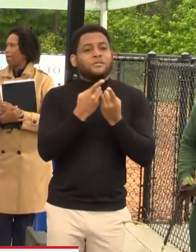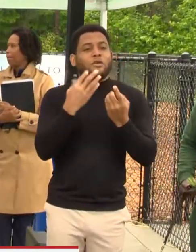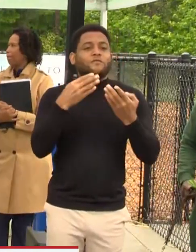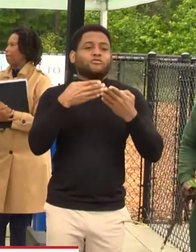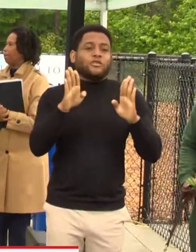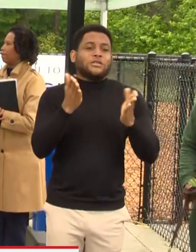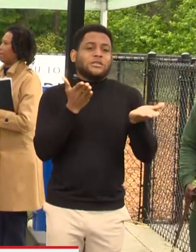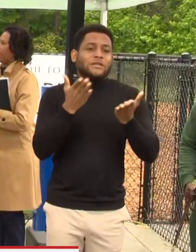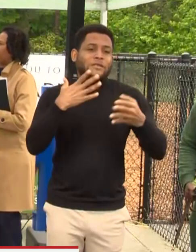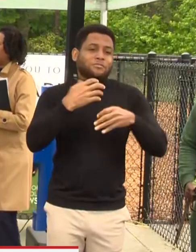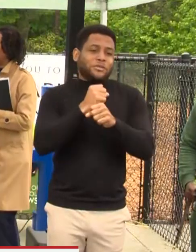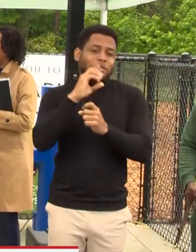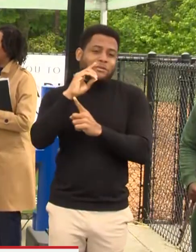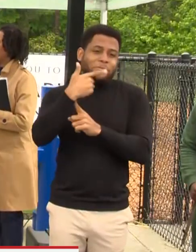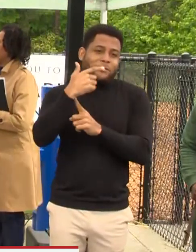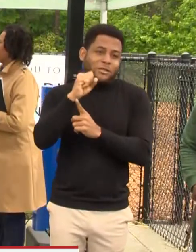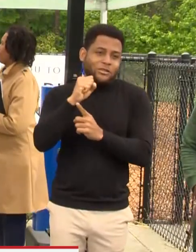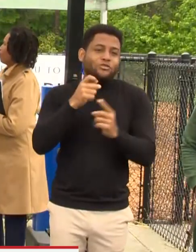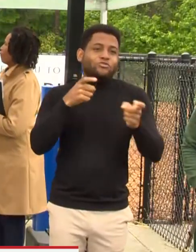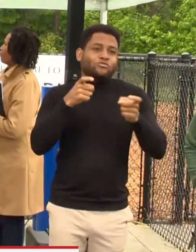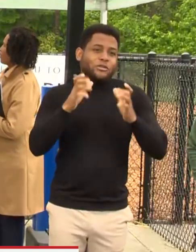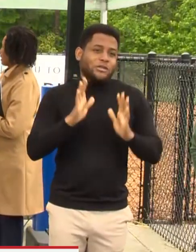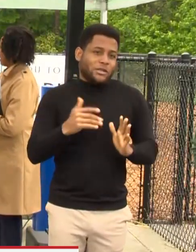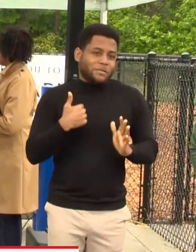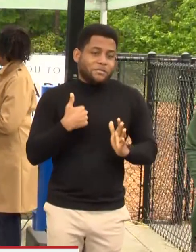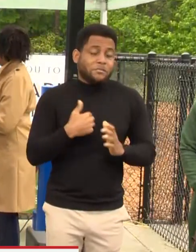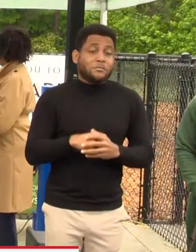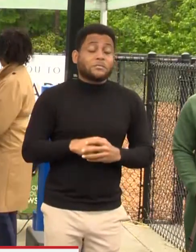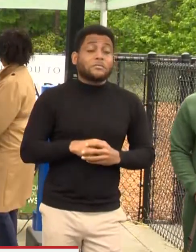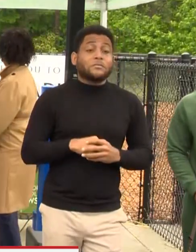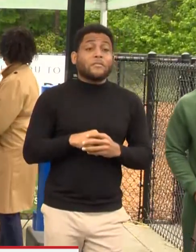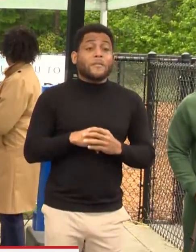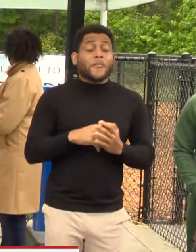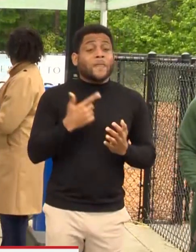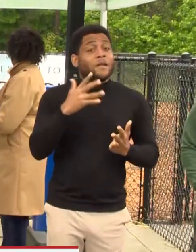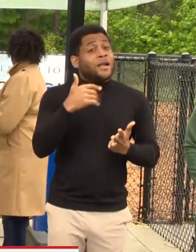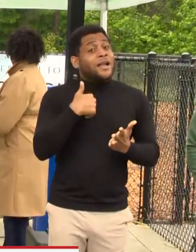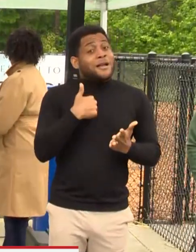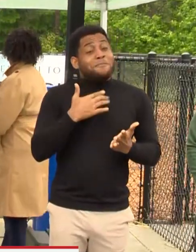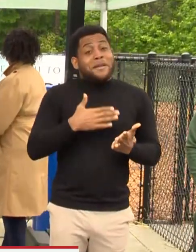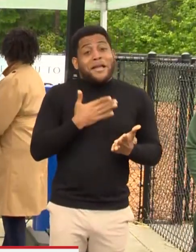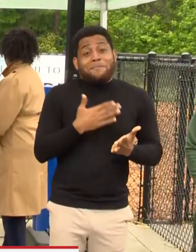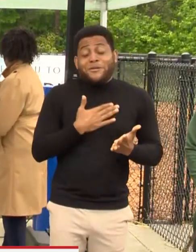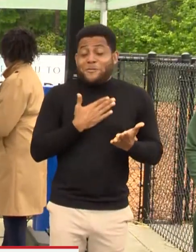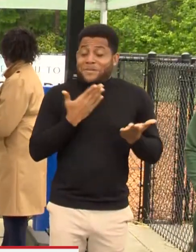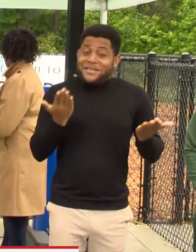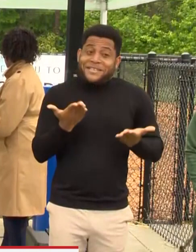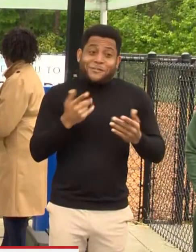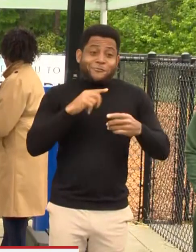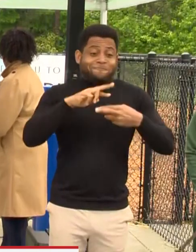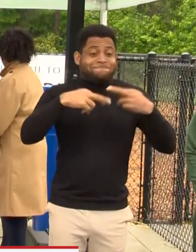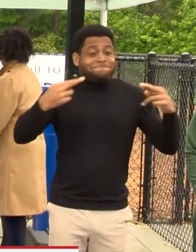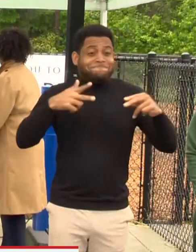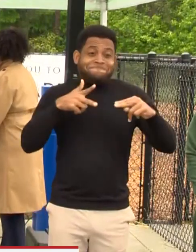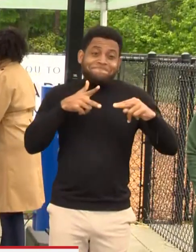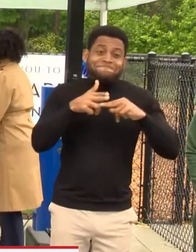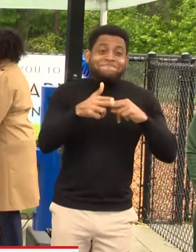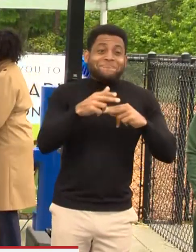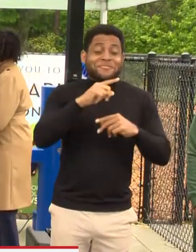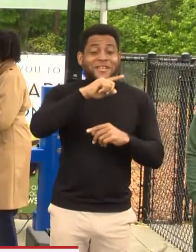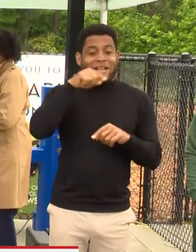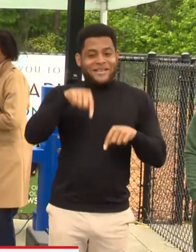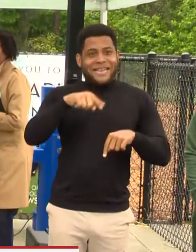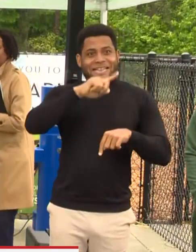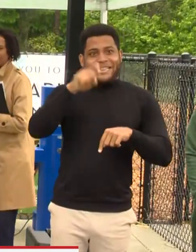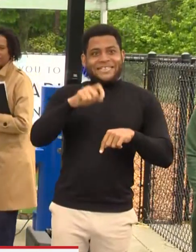I'm so happy to be before you today for this ribbon cutting here at the Texas Avenue Dog Park. I remember about 6 months or so